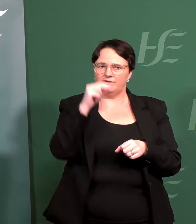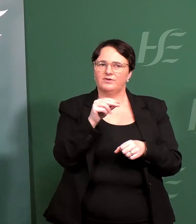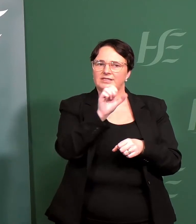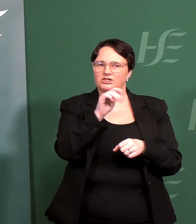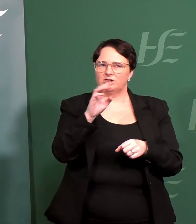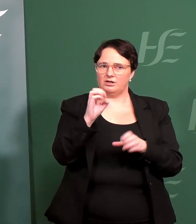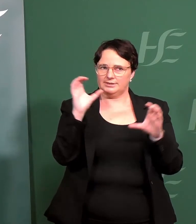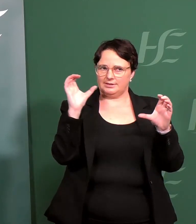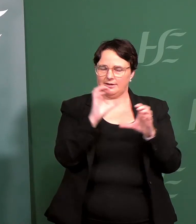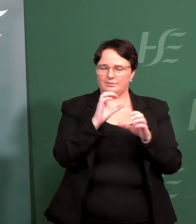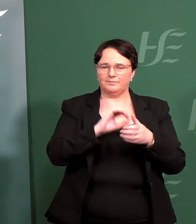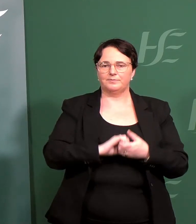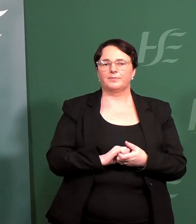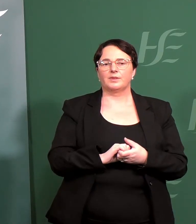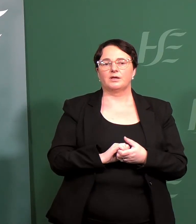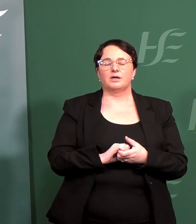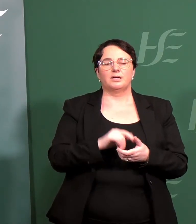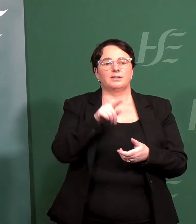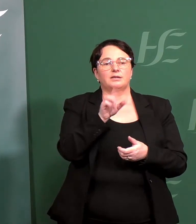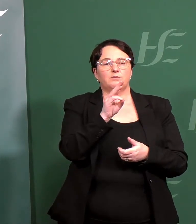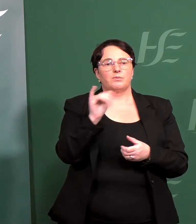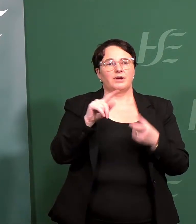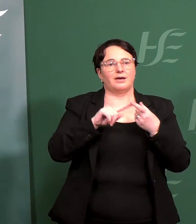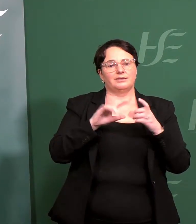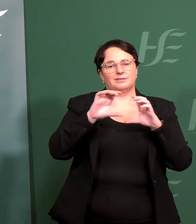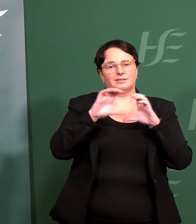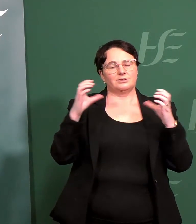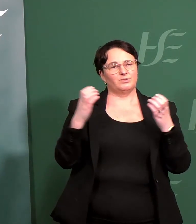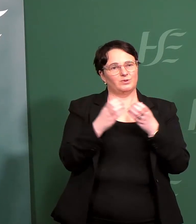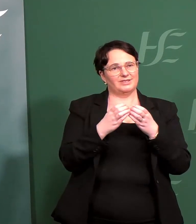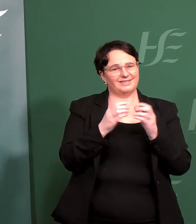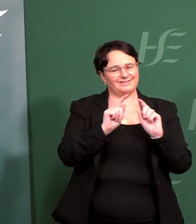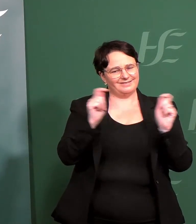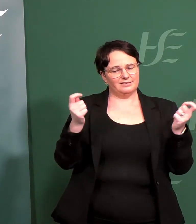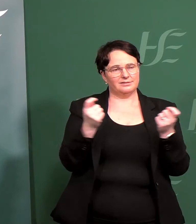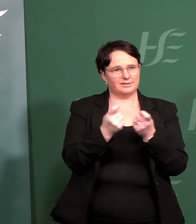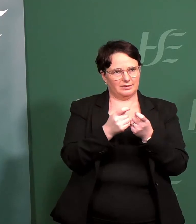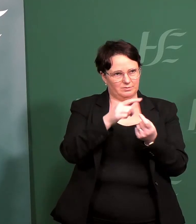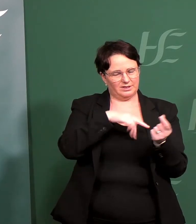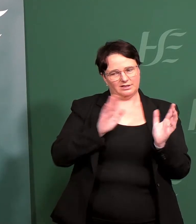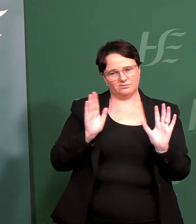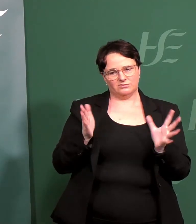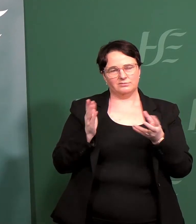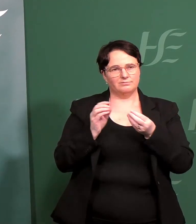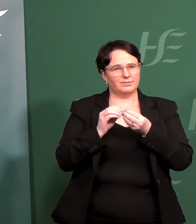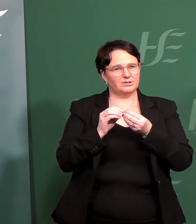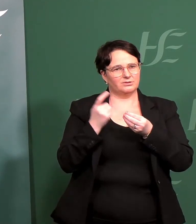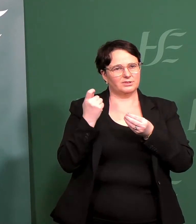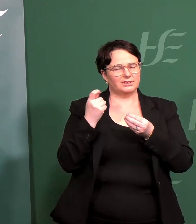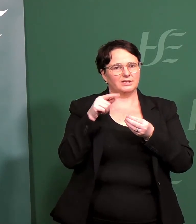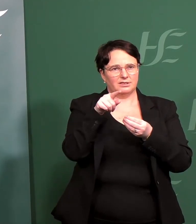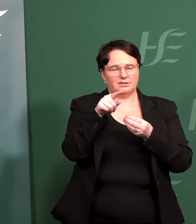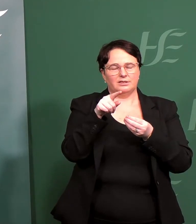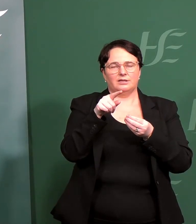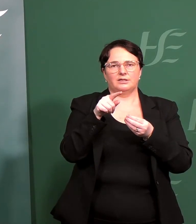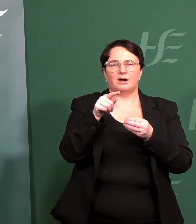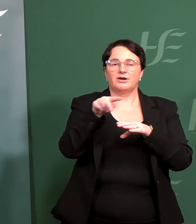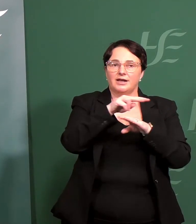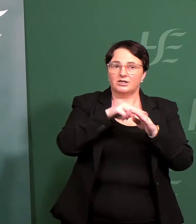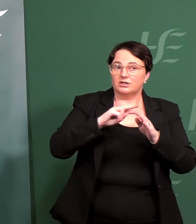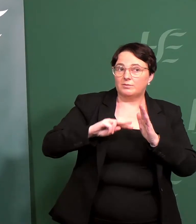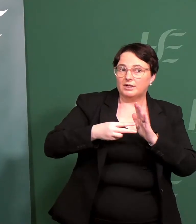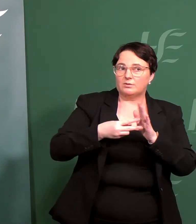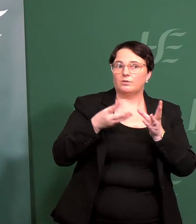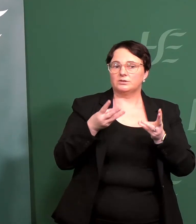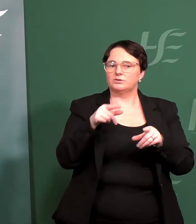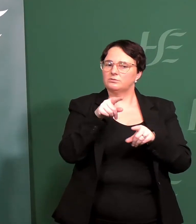The primary and community teams I touched on very briefly, but we want to, in our National Service Plan, as we expect to be communicating